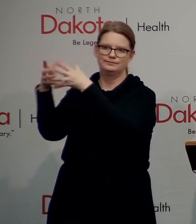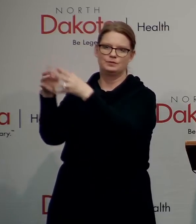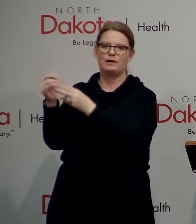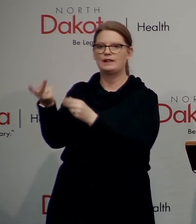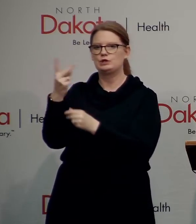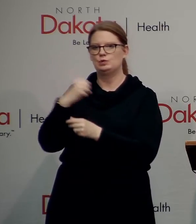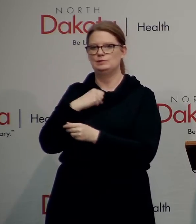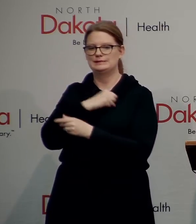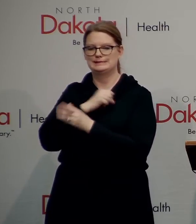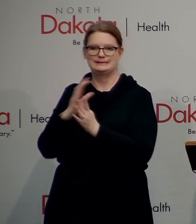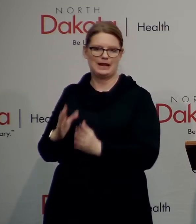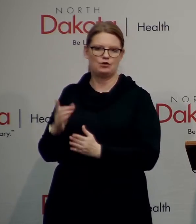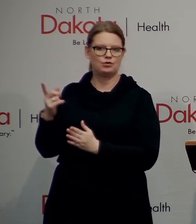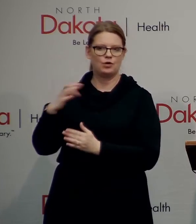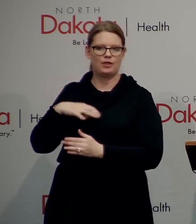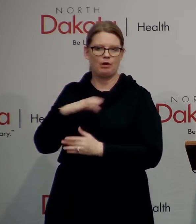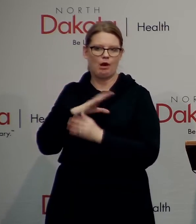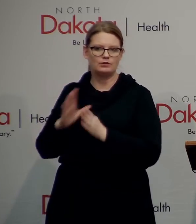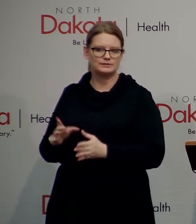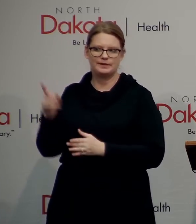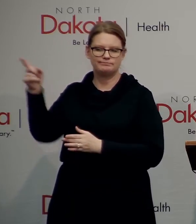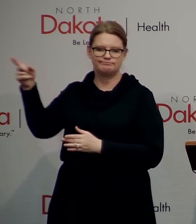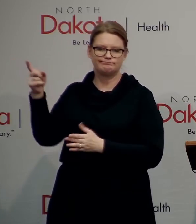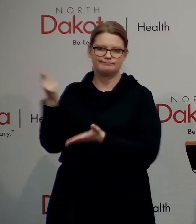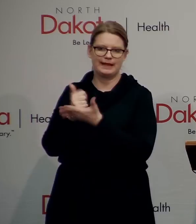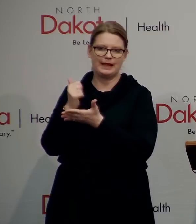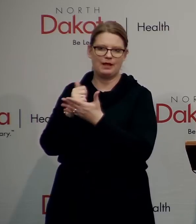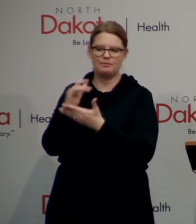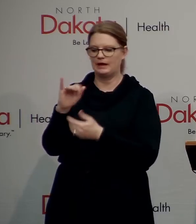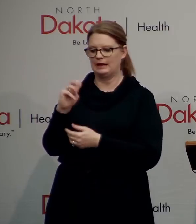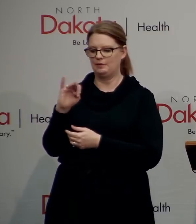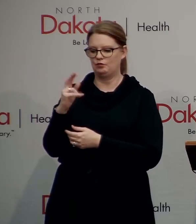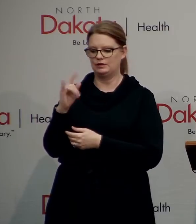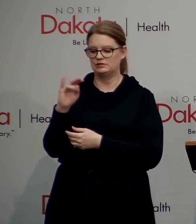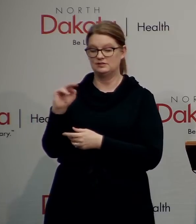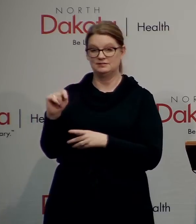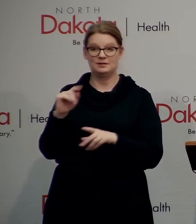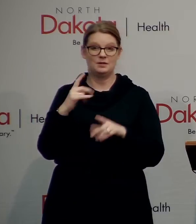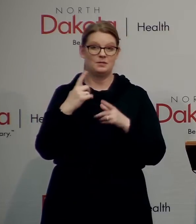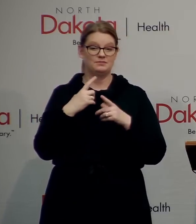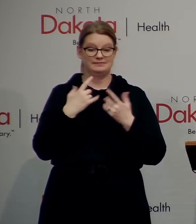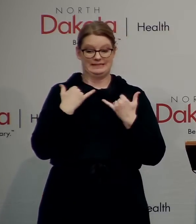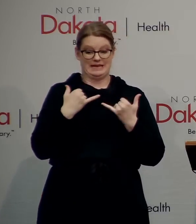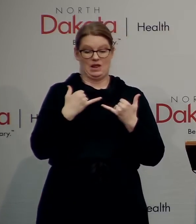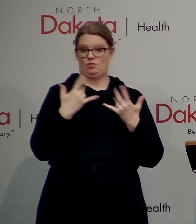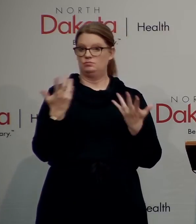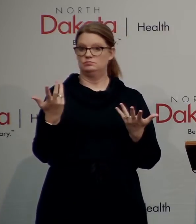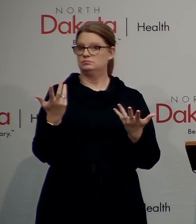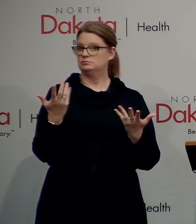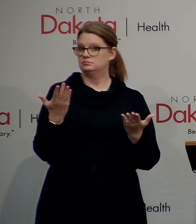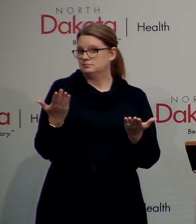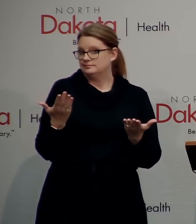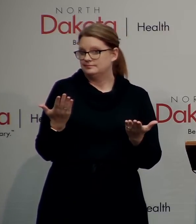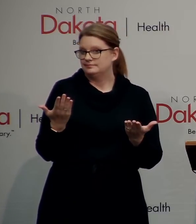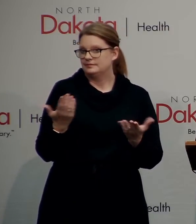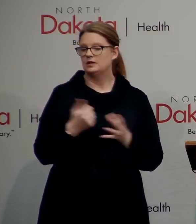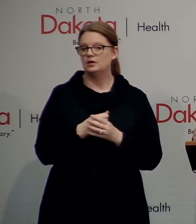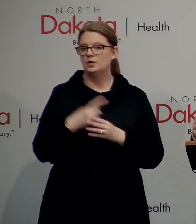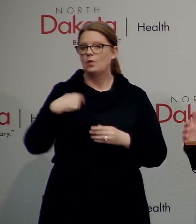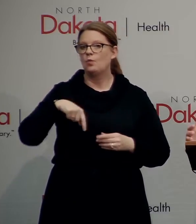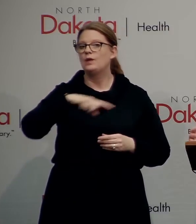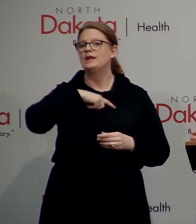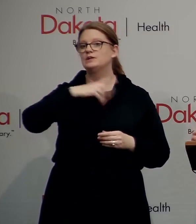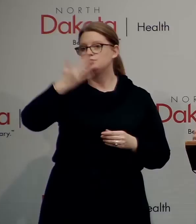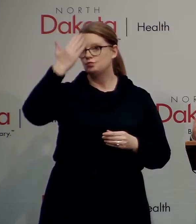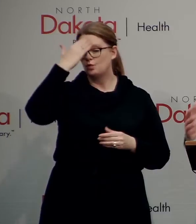two senators' offices or their congressman for help on immigration. But as it is right now, there may be, we know that